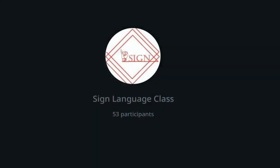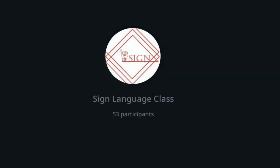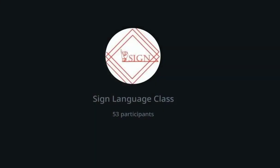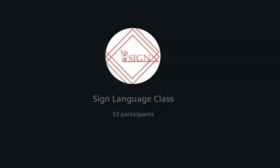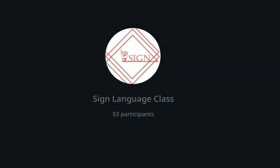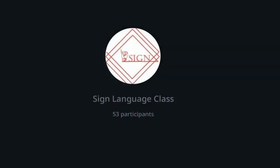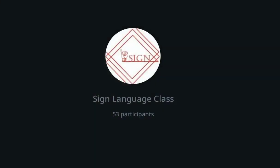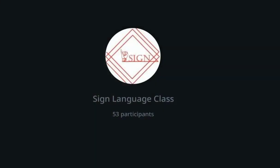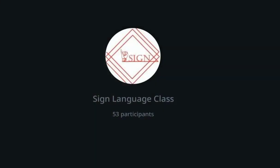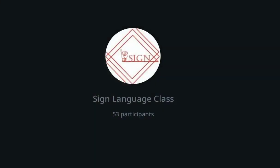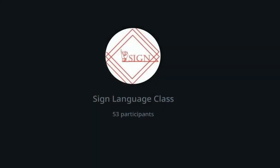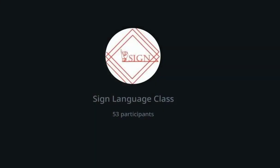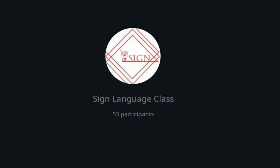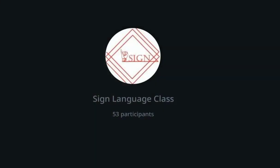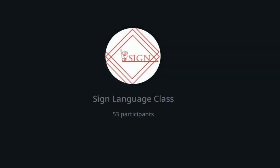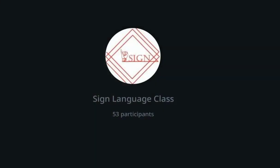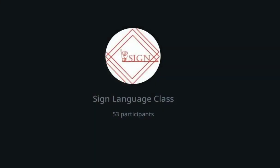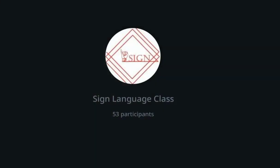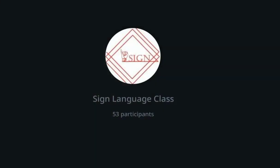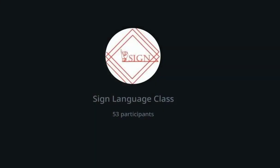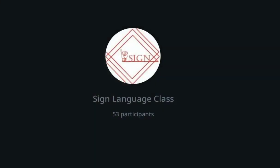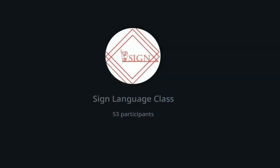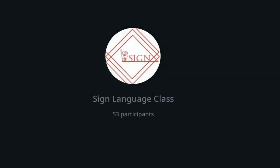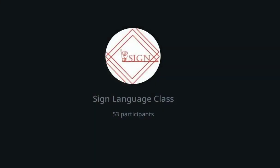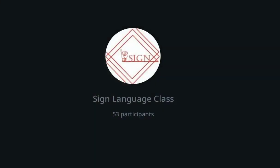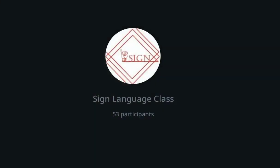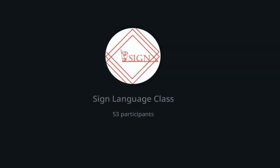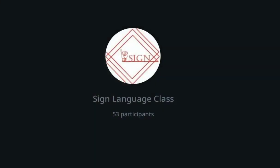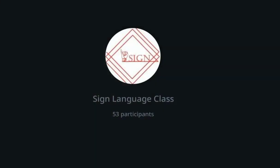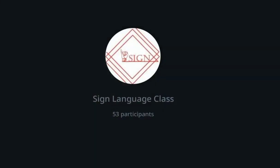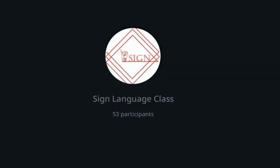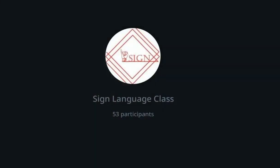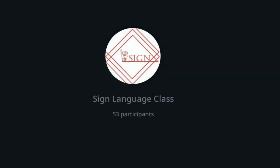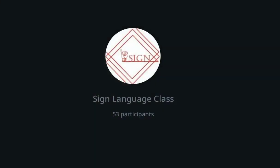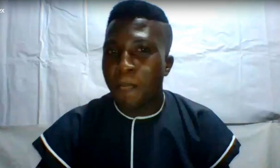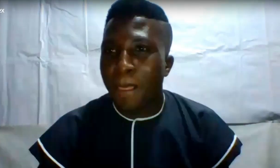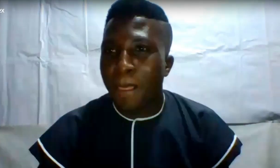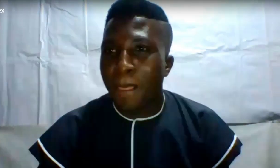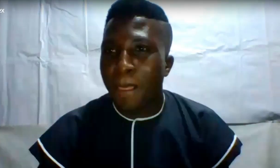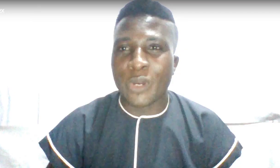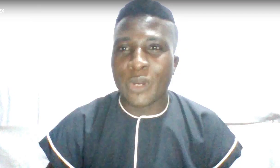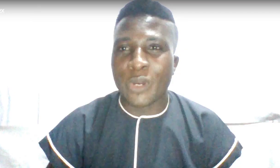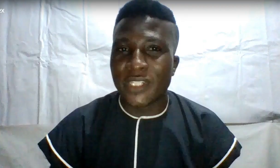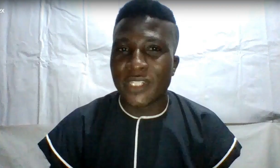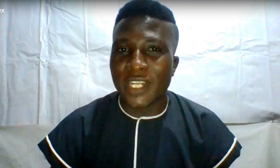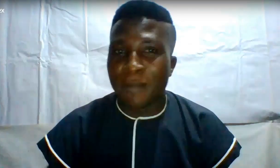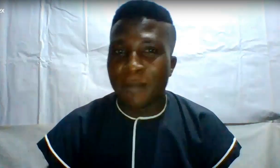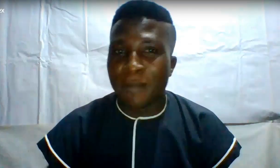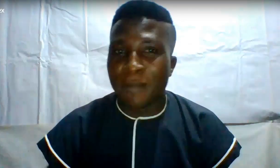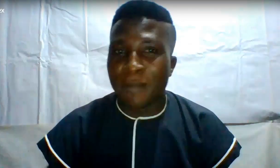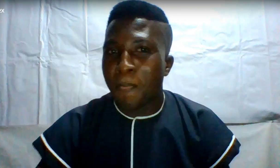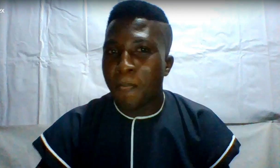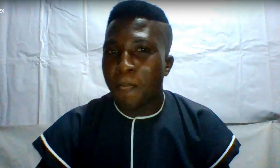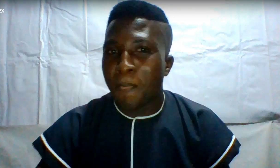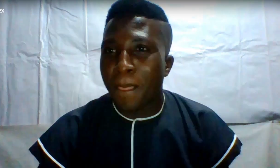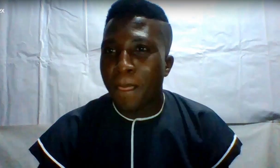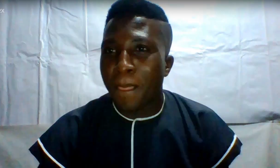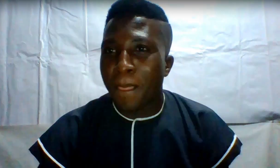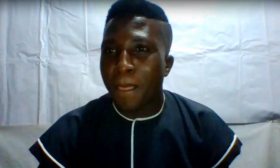free. But well done, all the same. Well done. Okay, one more person. I'm going to pick randomly. One